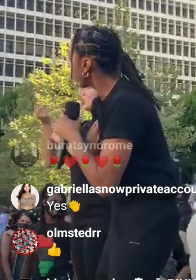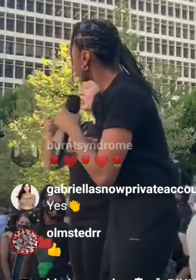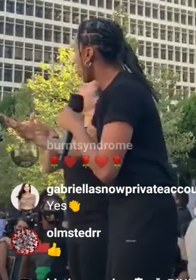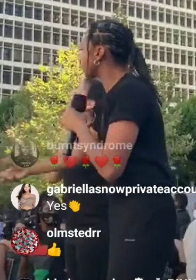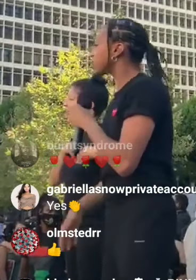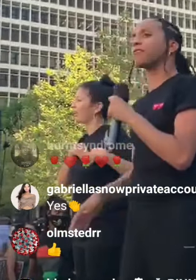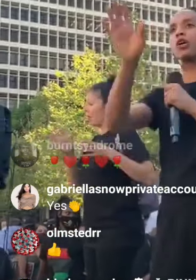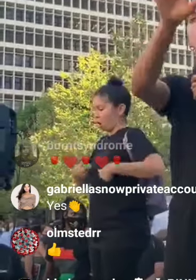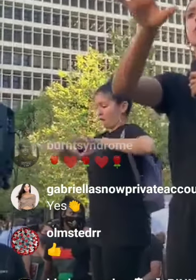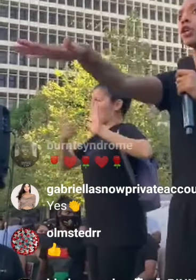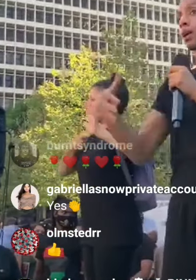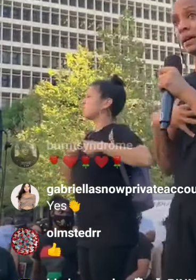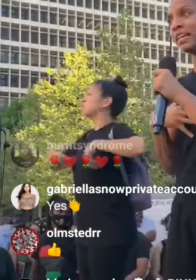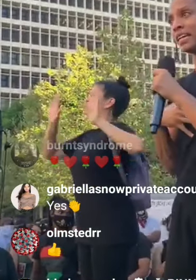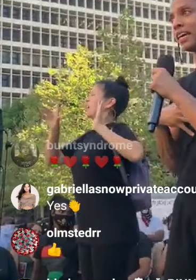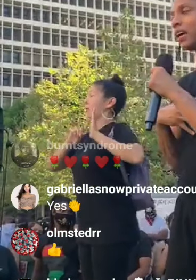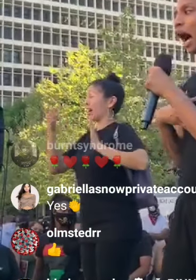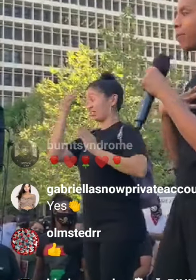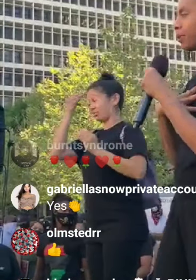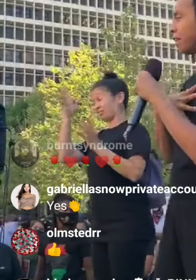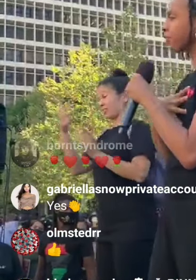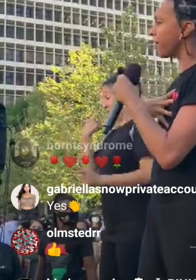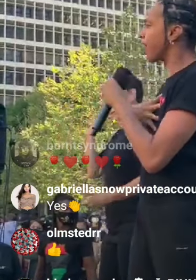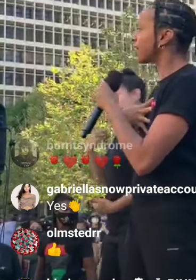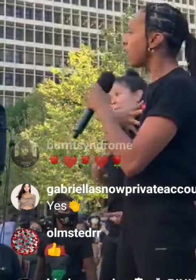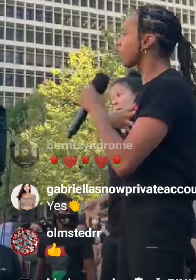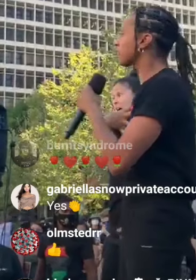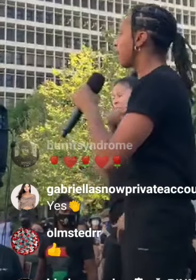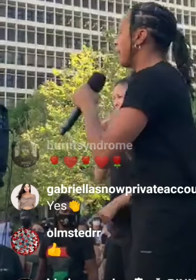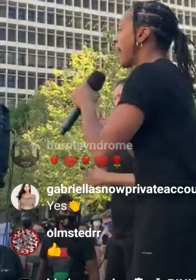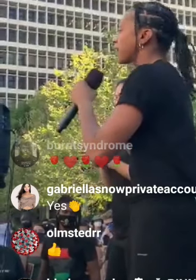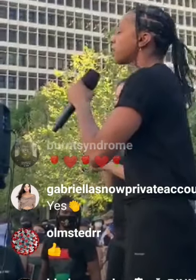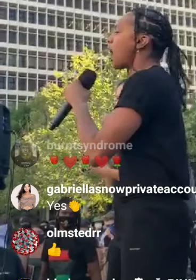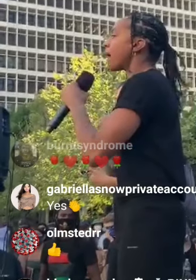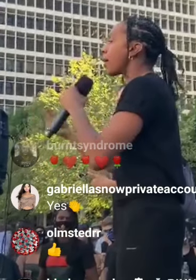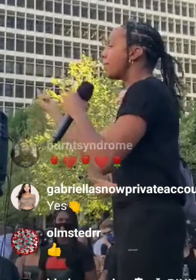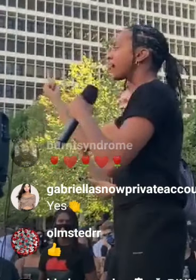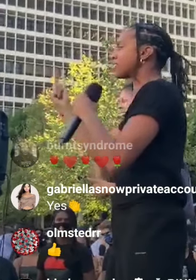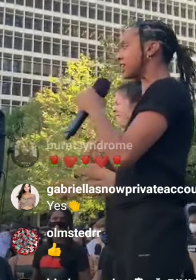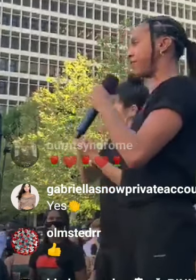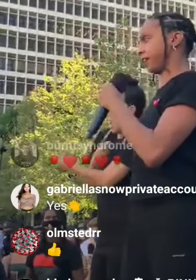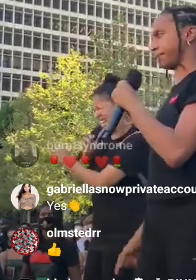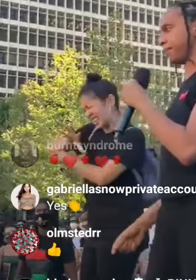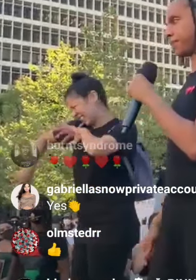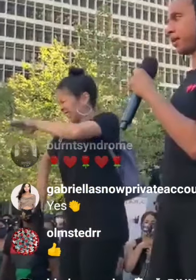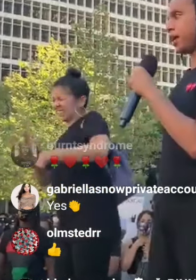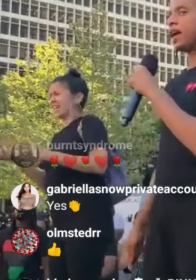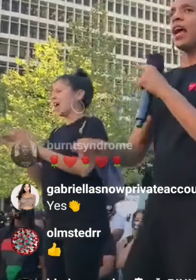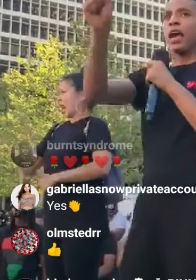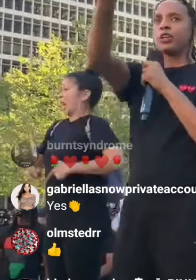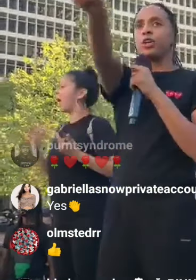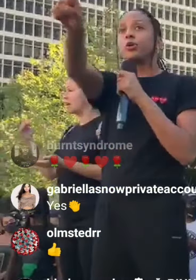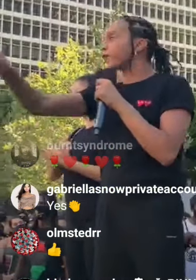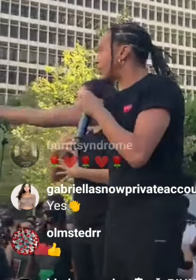triumph, that feeling lives there and tells you that that feeling will be